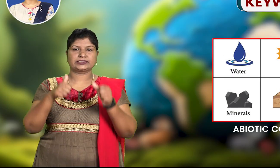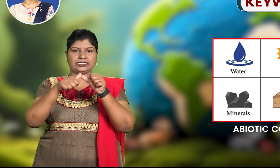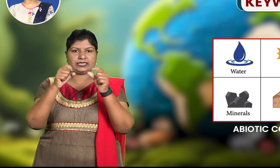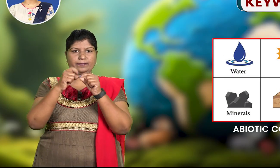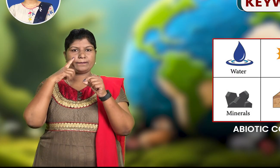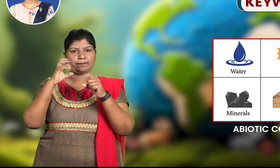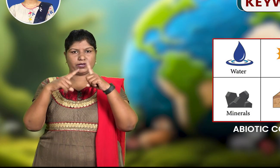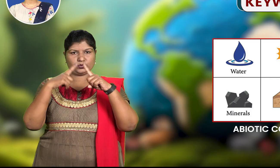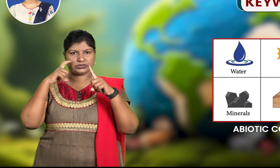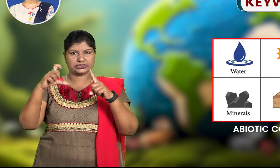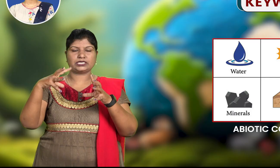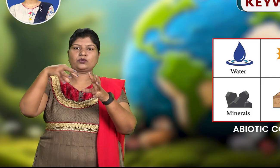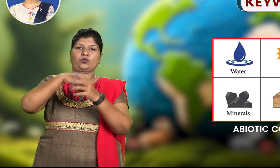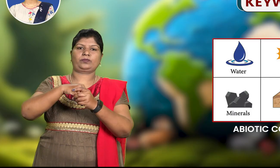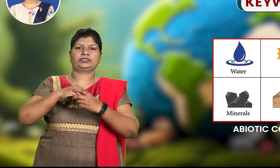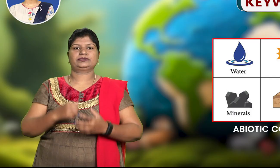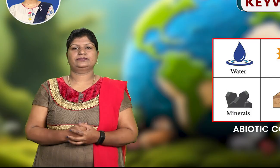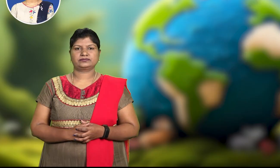abiotic components,